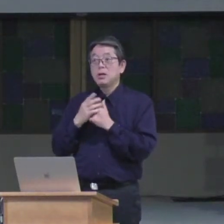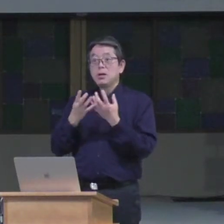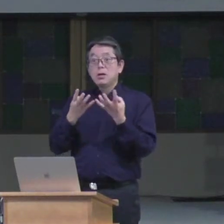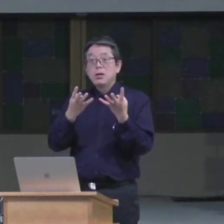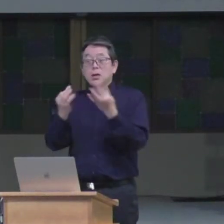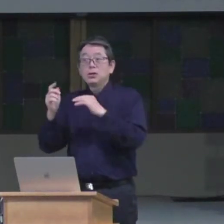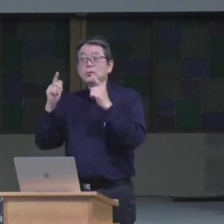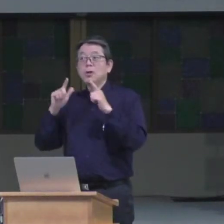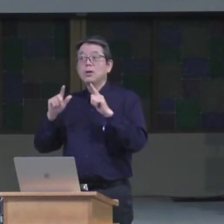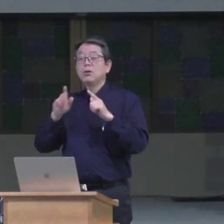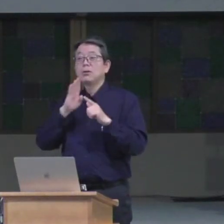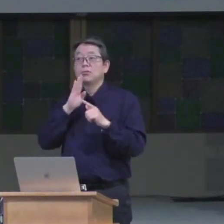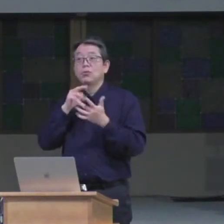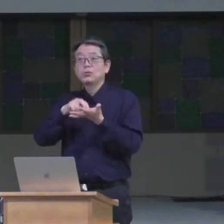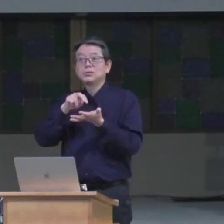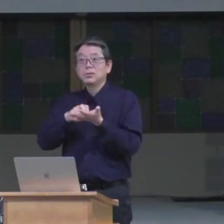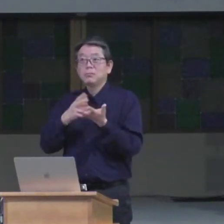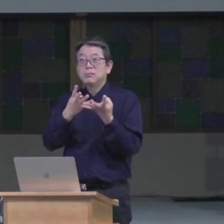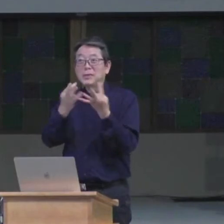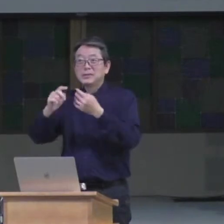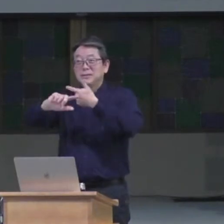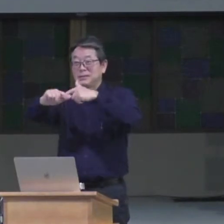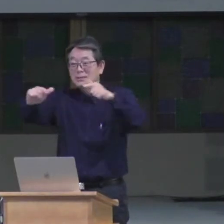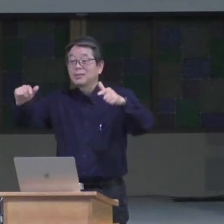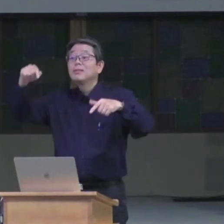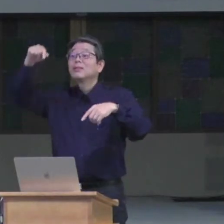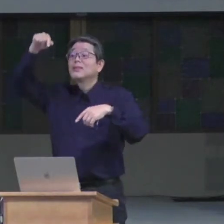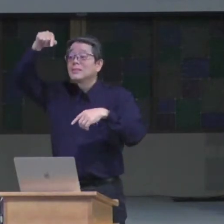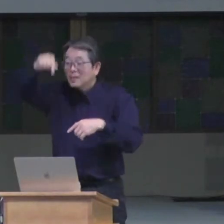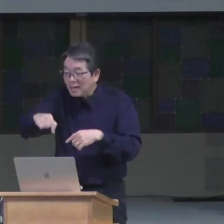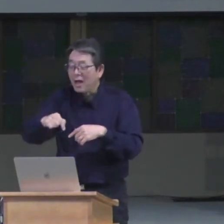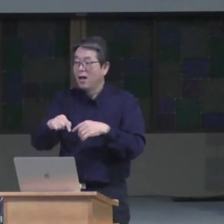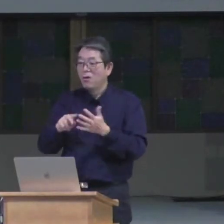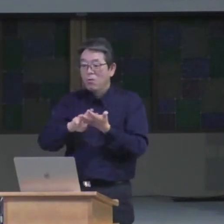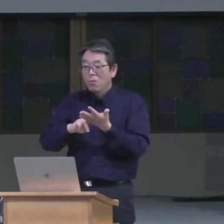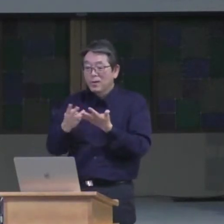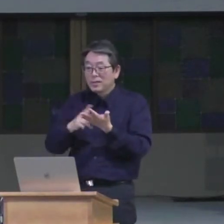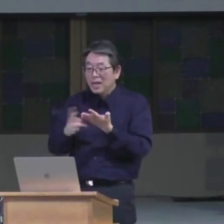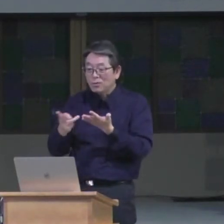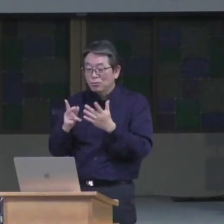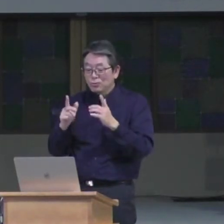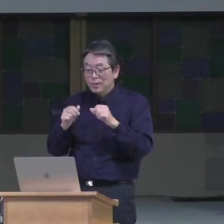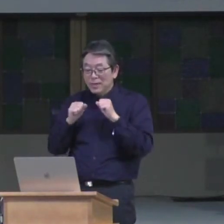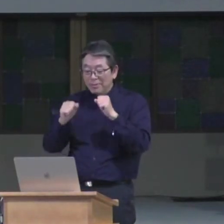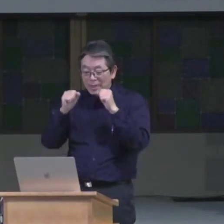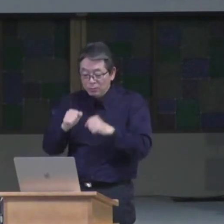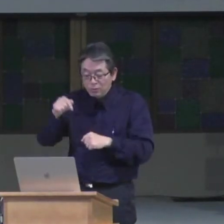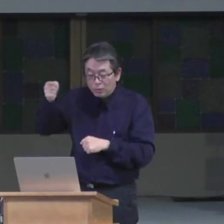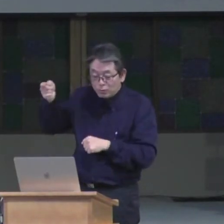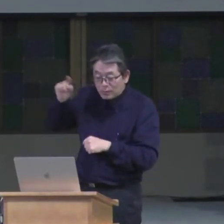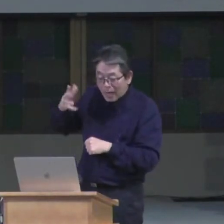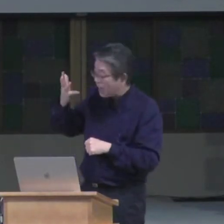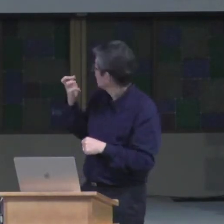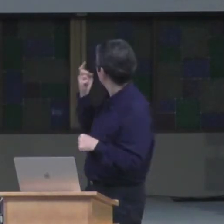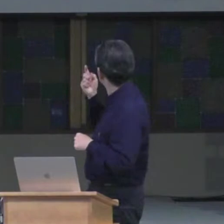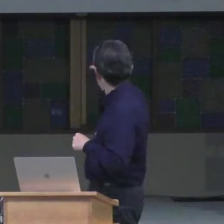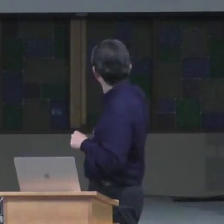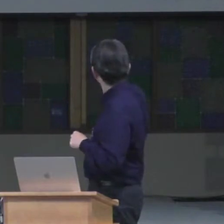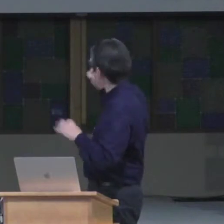400. That's a lot of sign languages, a lot of different languages. And among all those, there